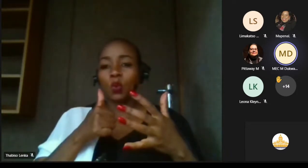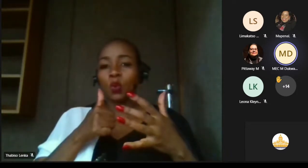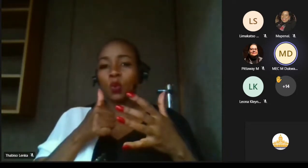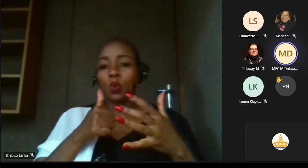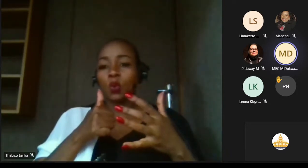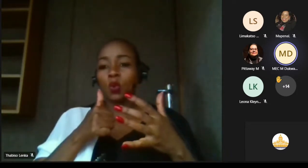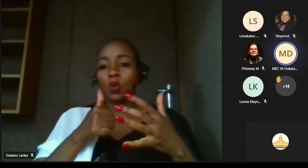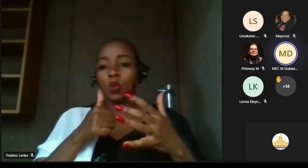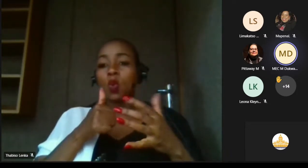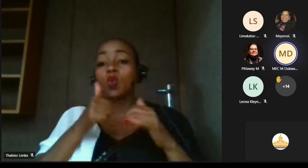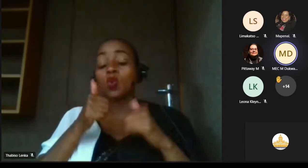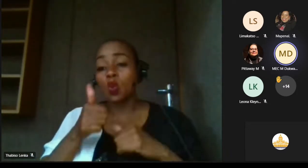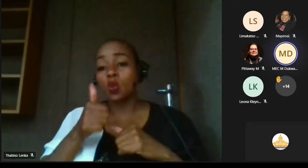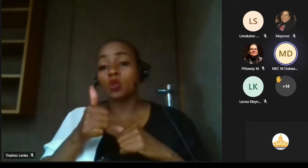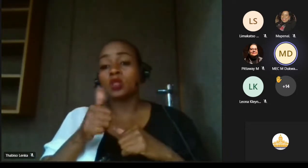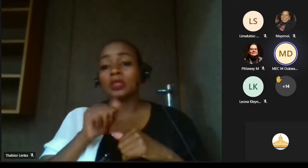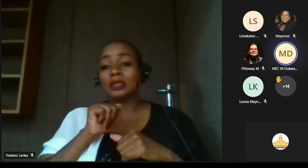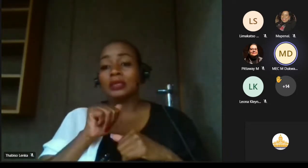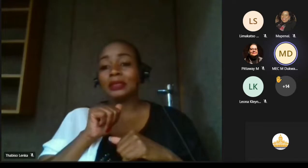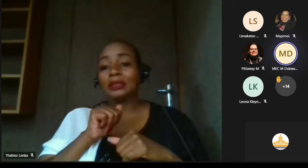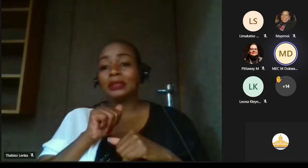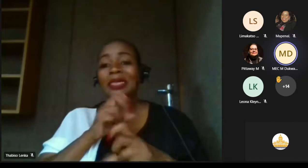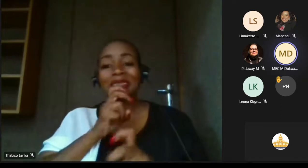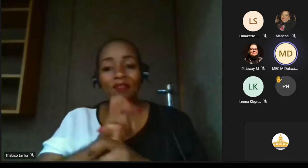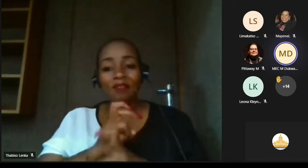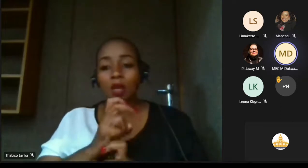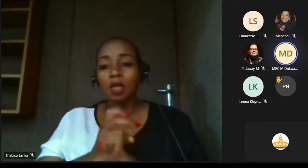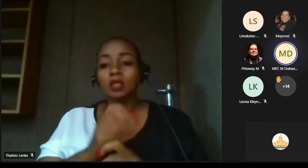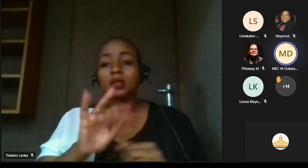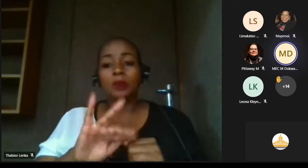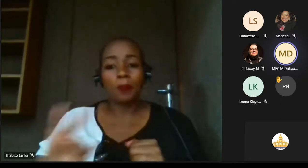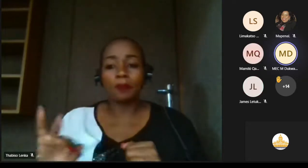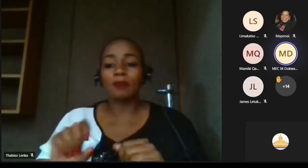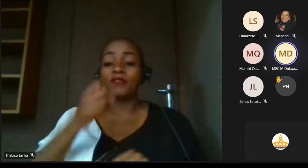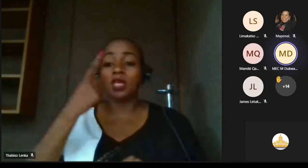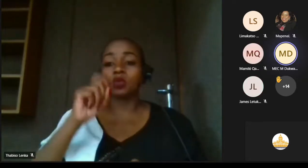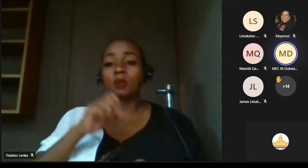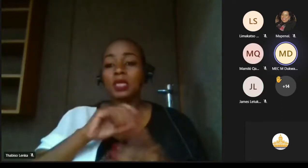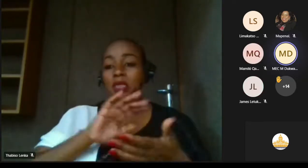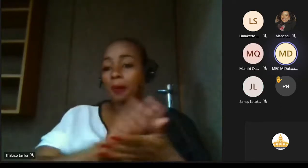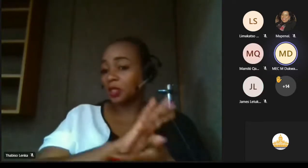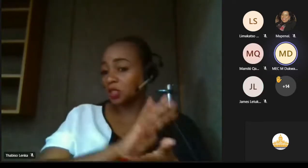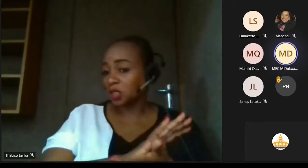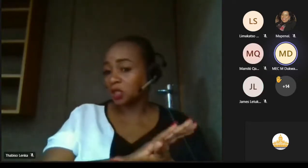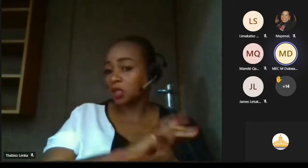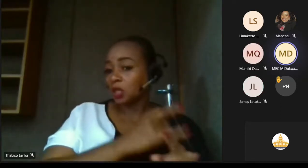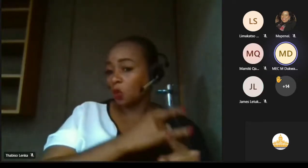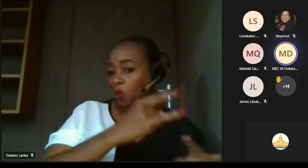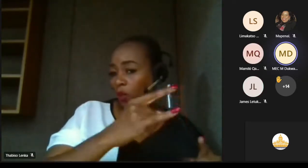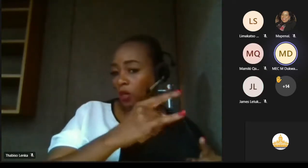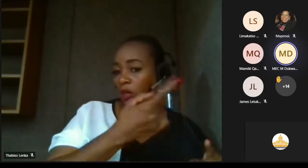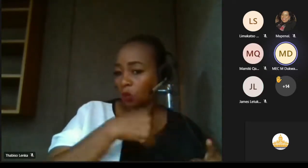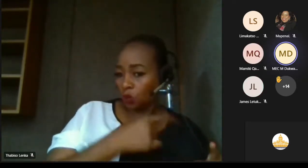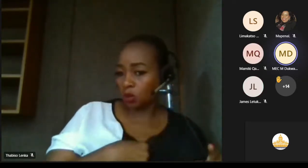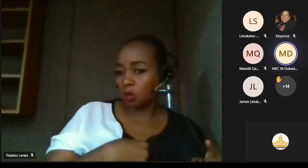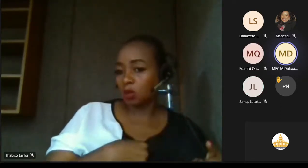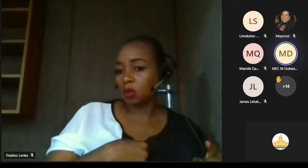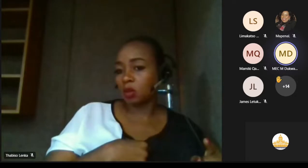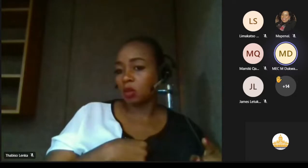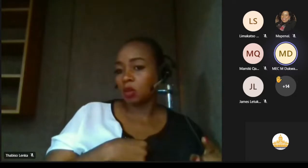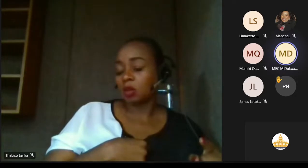highlighting the difficulty faced as a province. So we start first by appreciating the victories we have registered and